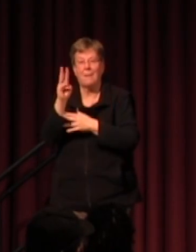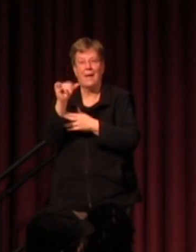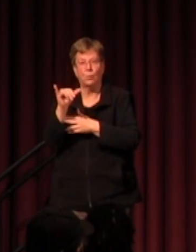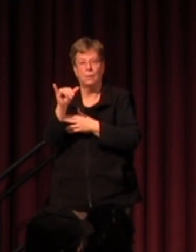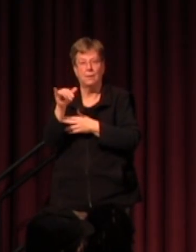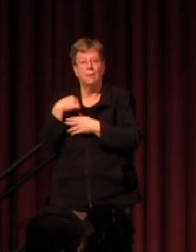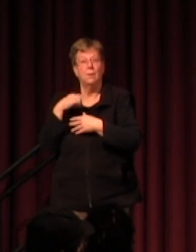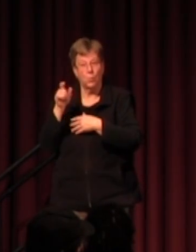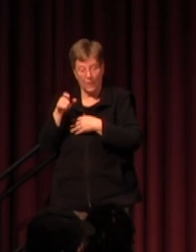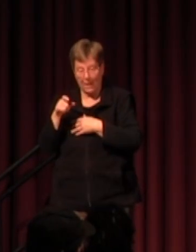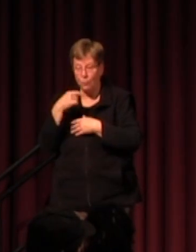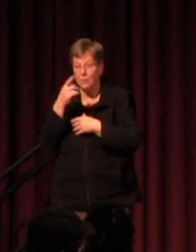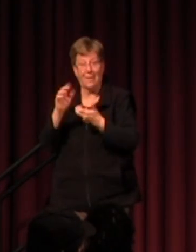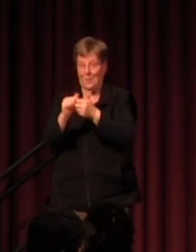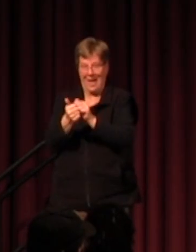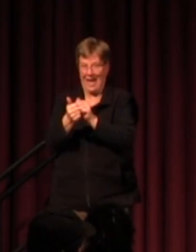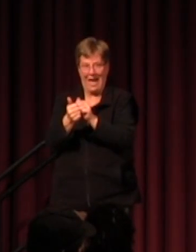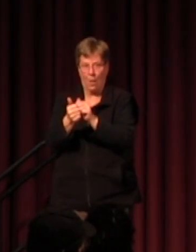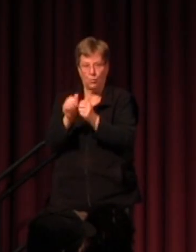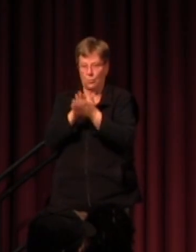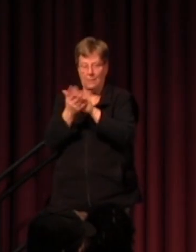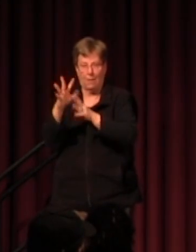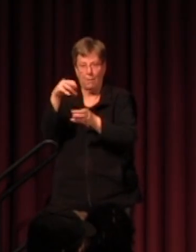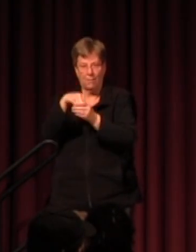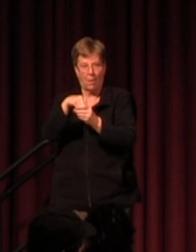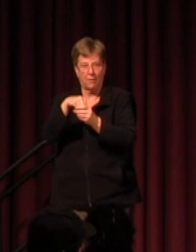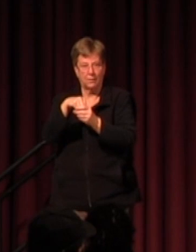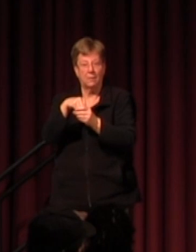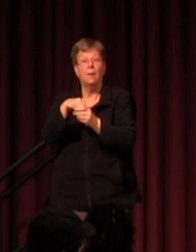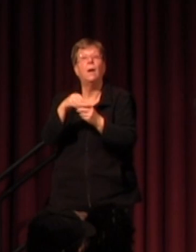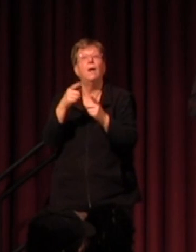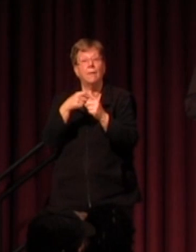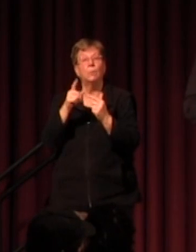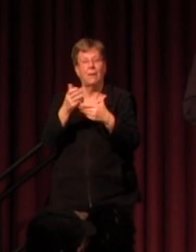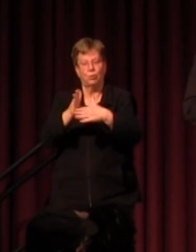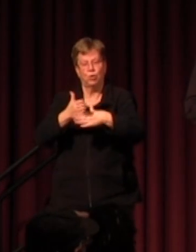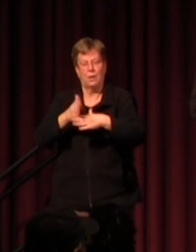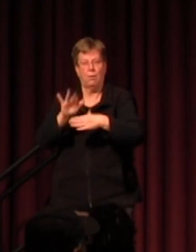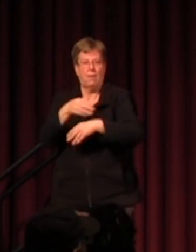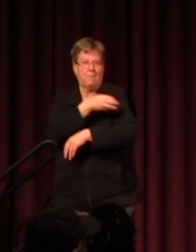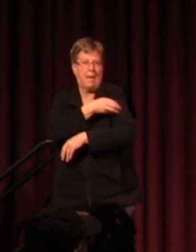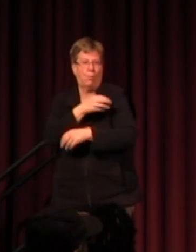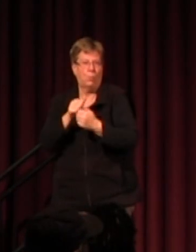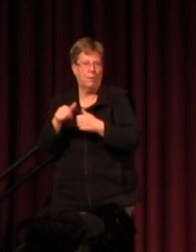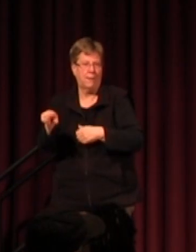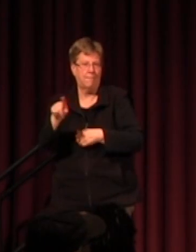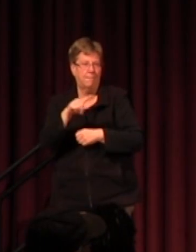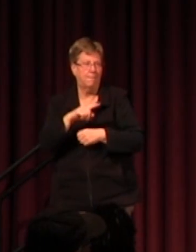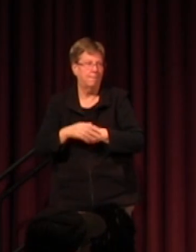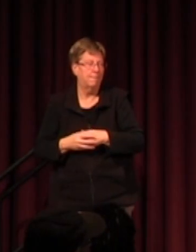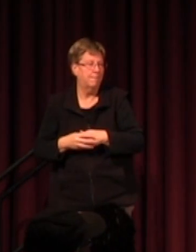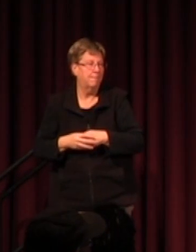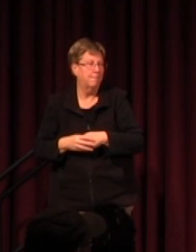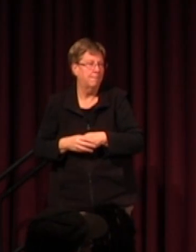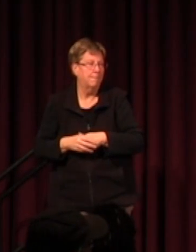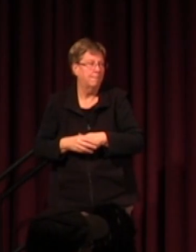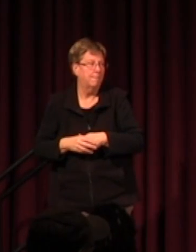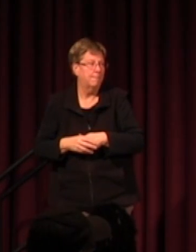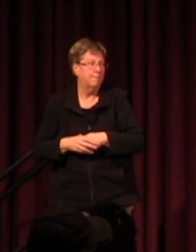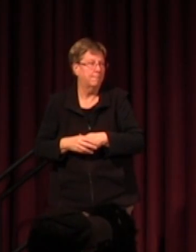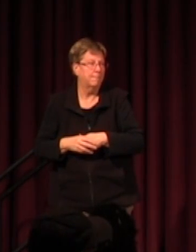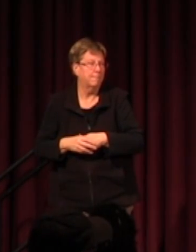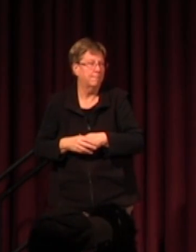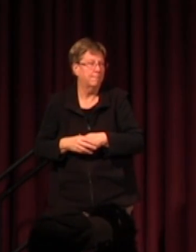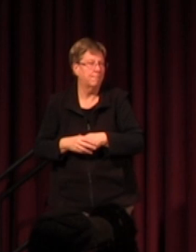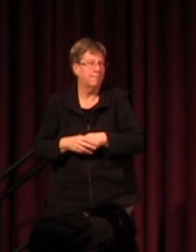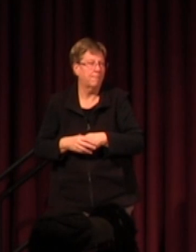buy in, and some say over what's actually happening to them. So we're gonna look at